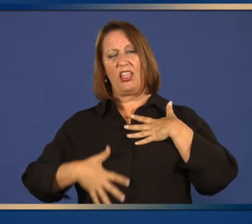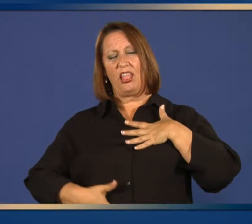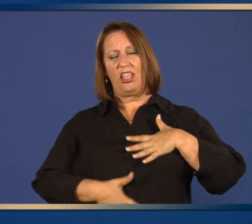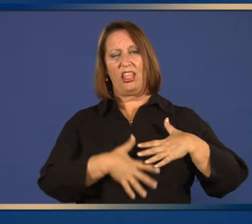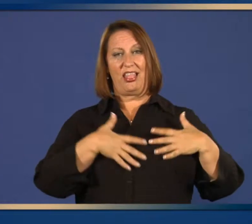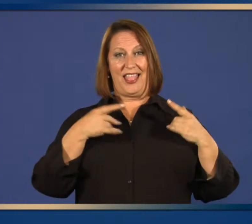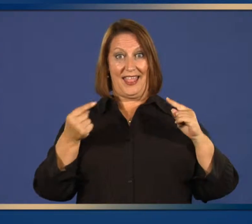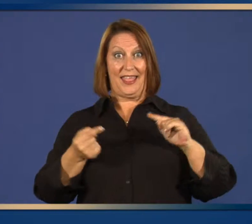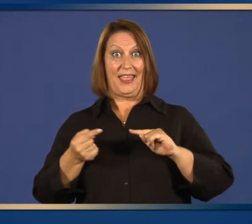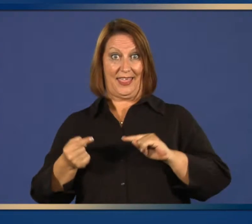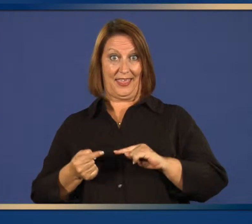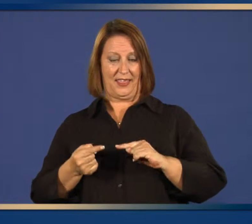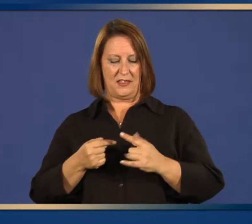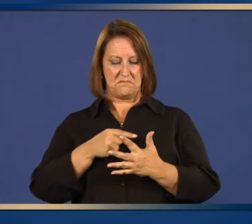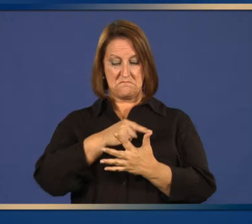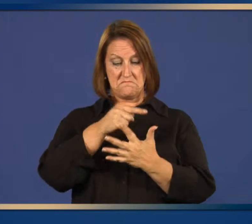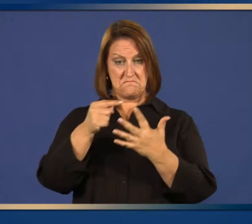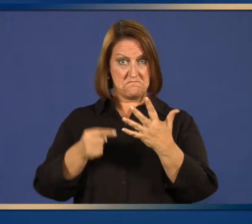fever,